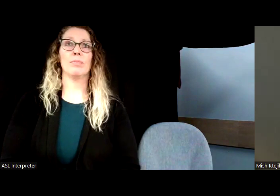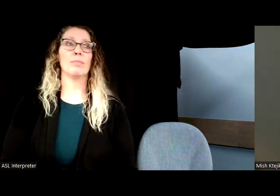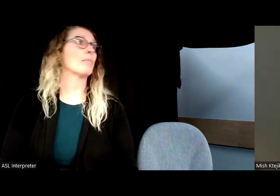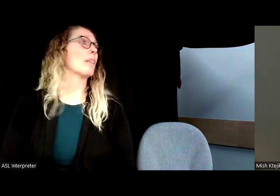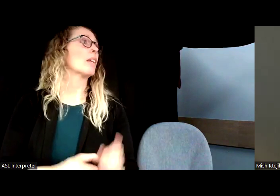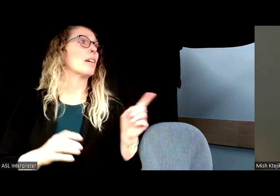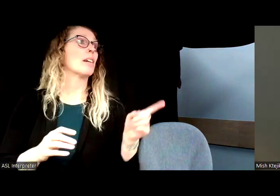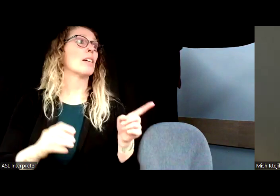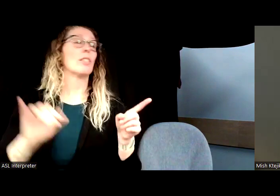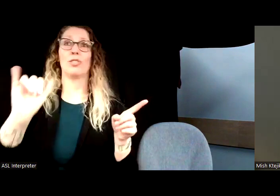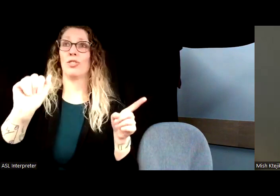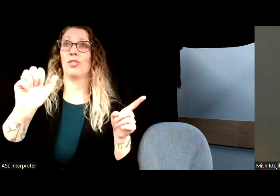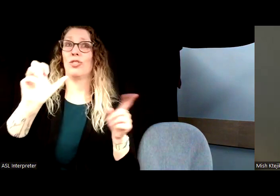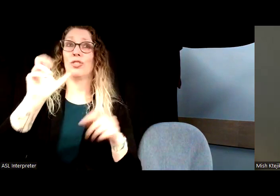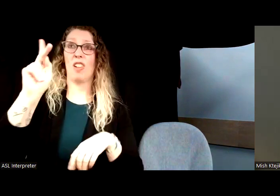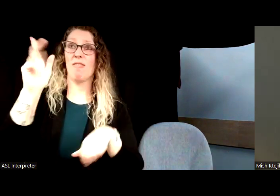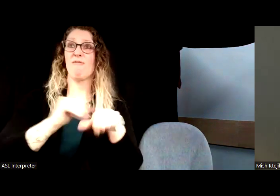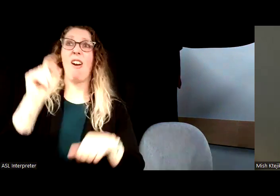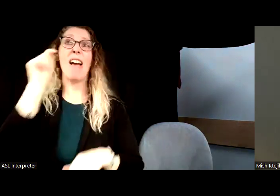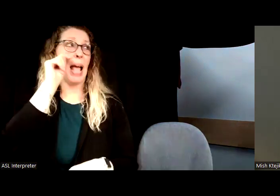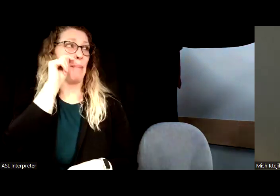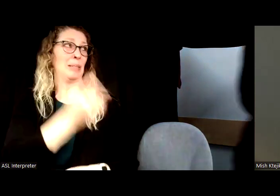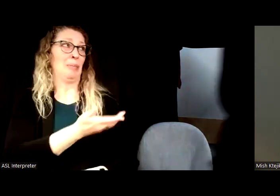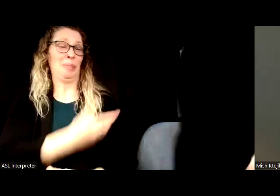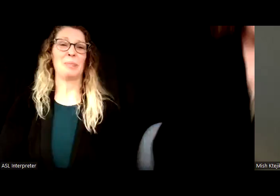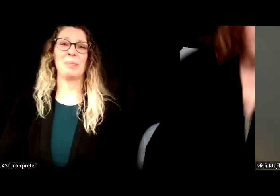This is Jack, Paul Tammy.